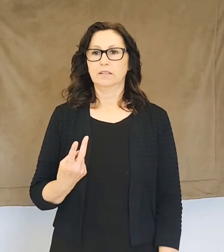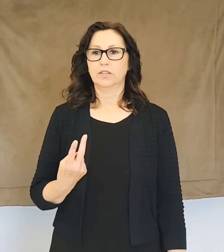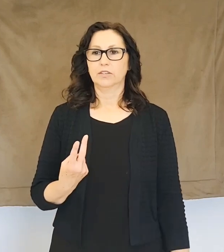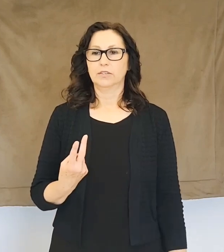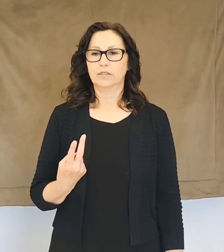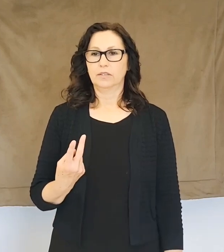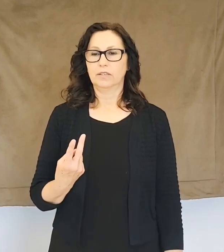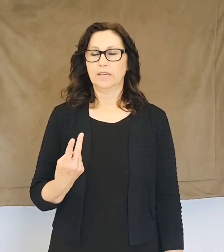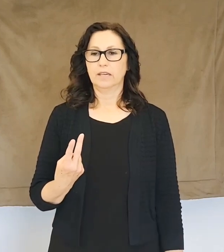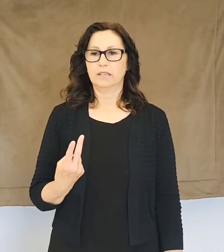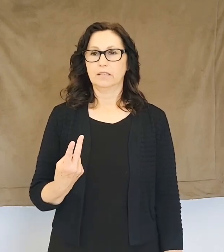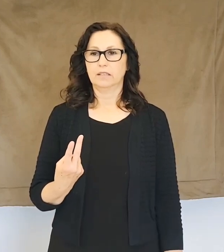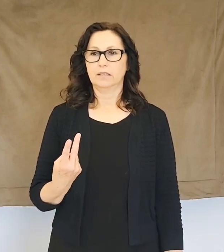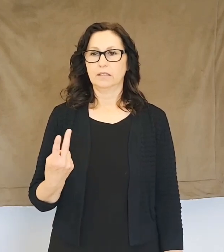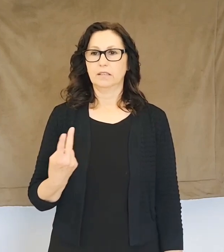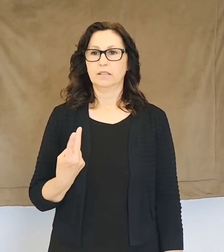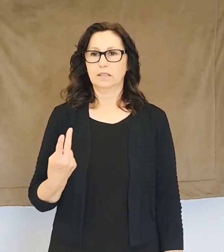Like this, right? So you, yeah.